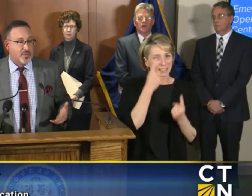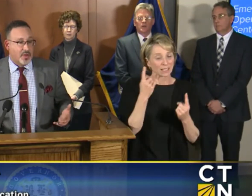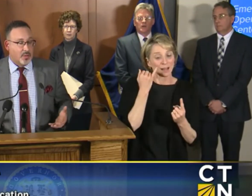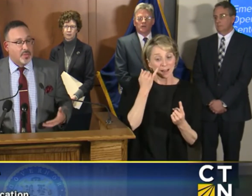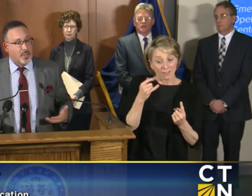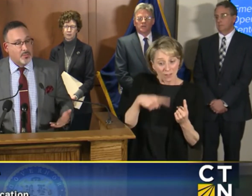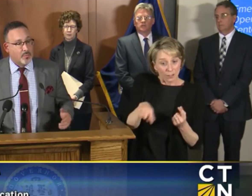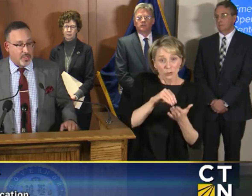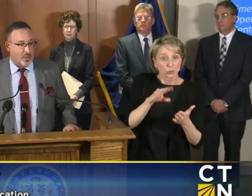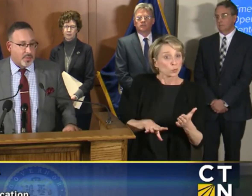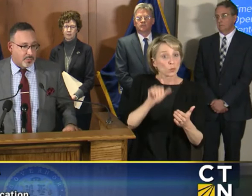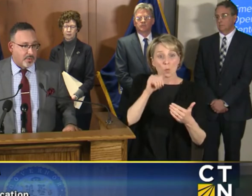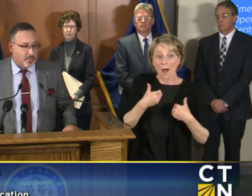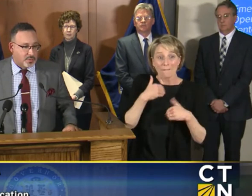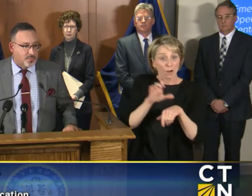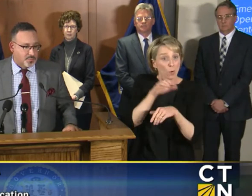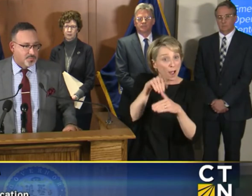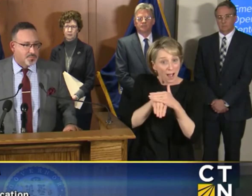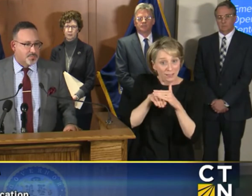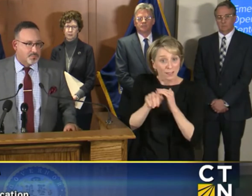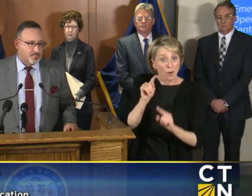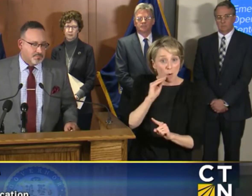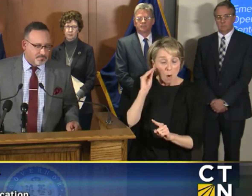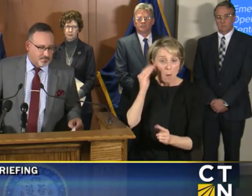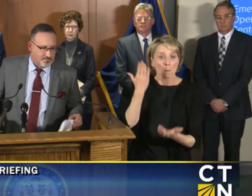going to be developed and picked up by parents.